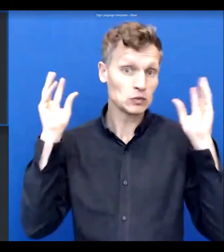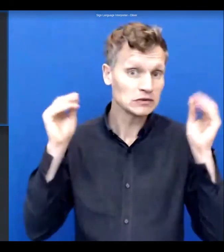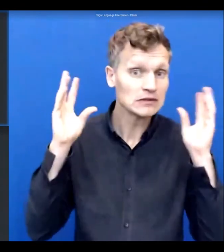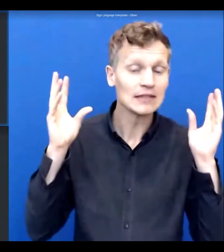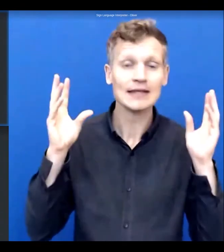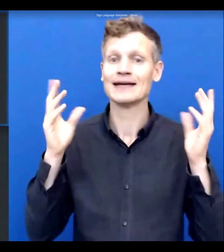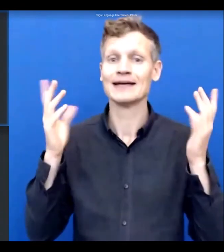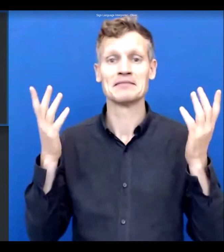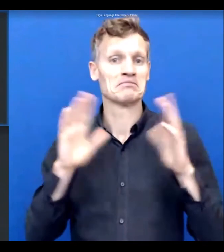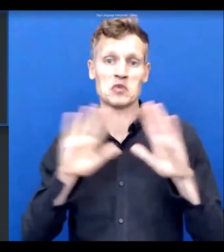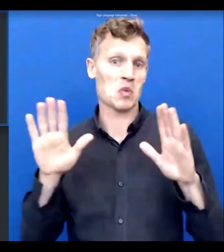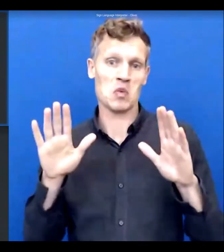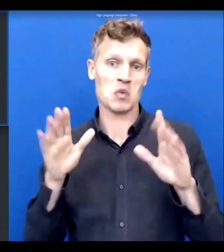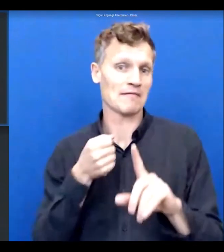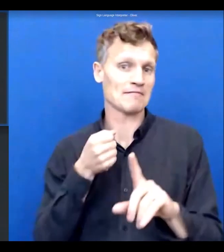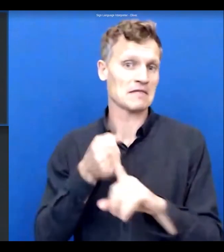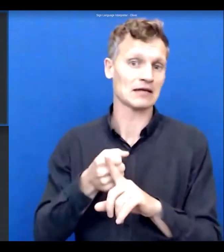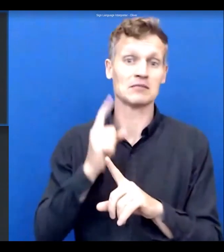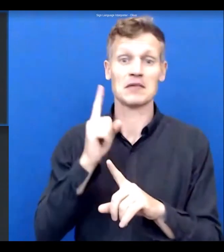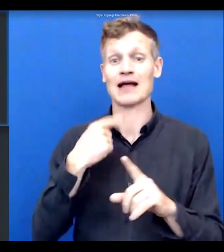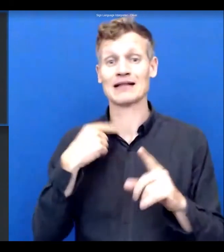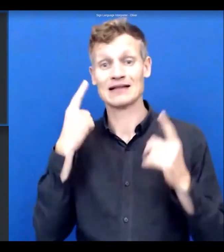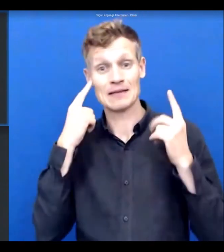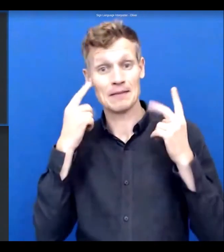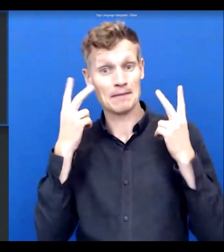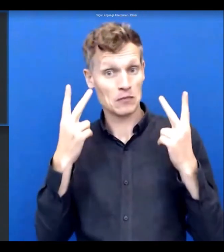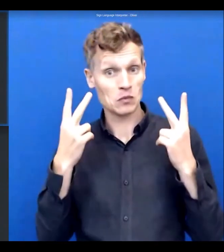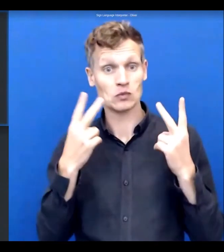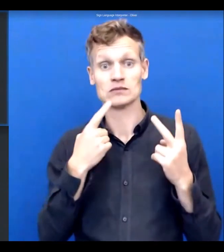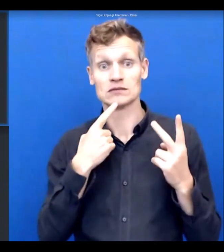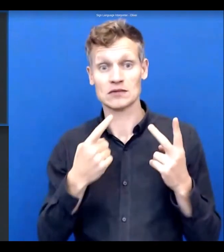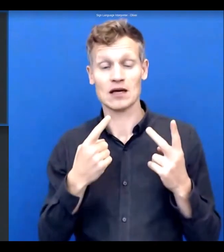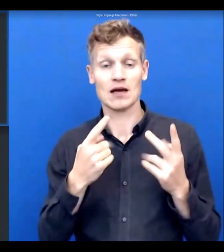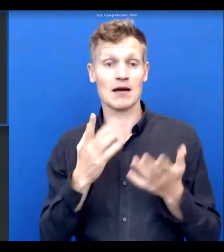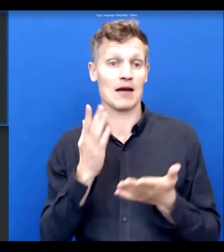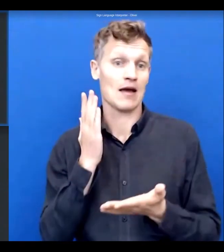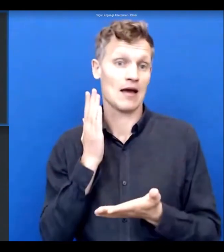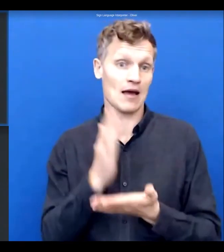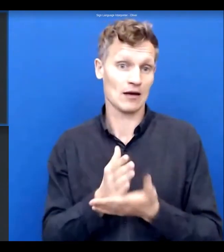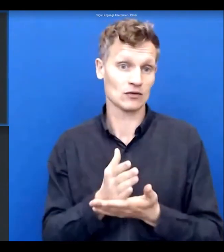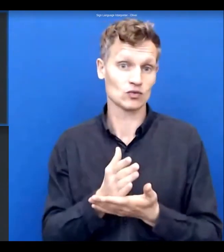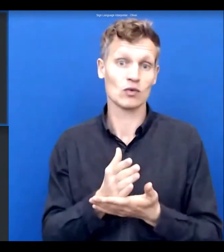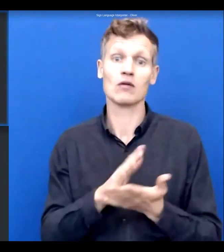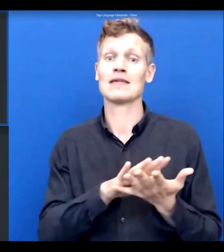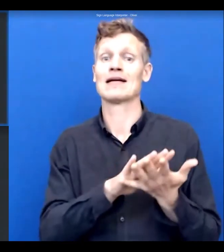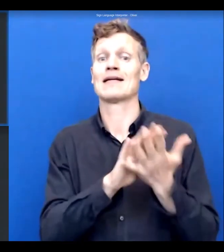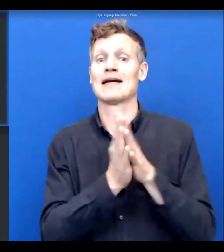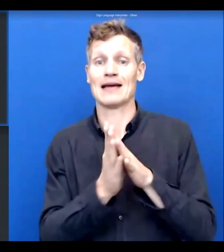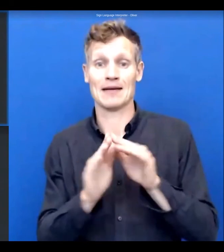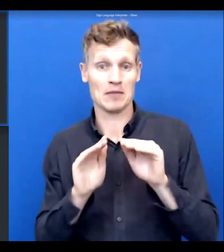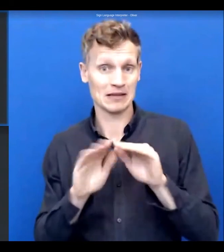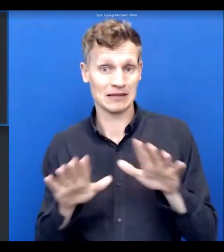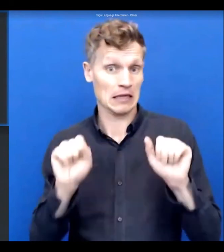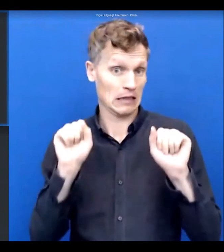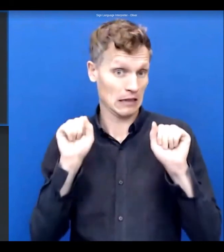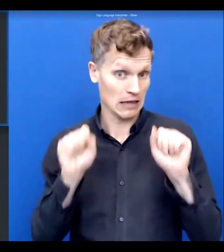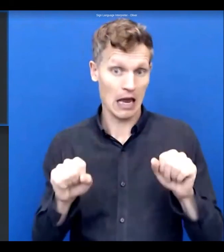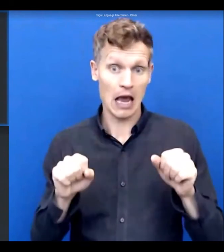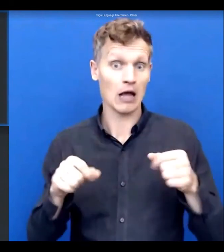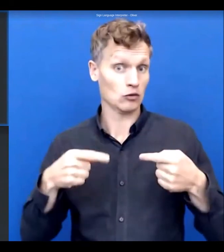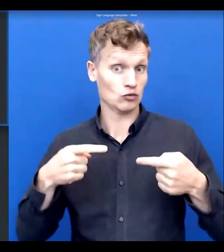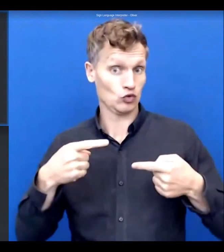think it's important to say it suggests an approach that could be implemented also in the pandemic period,